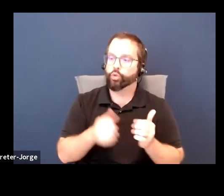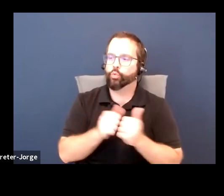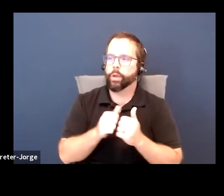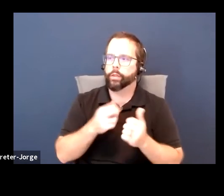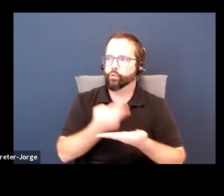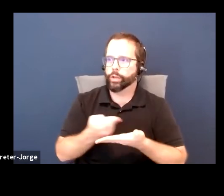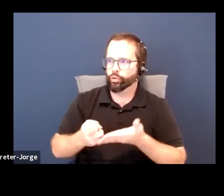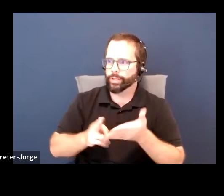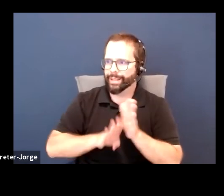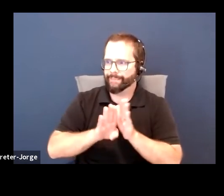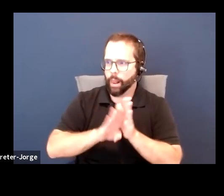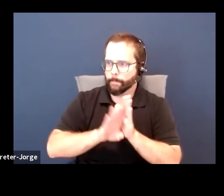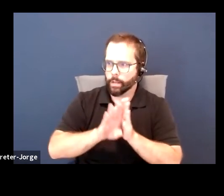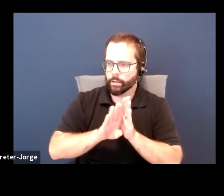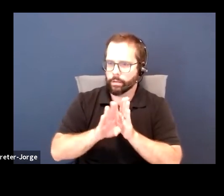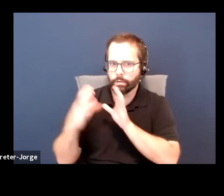federal regulations.